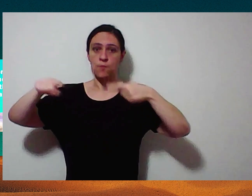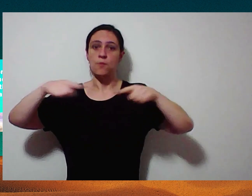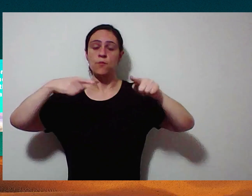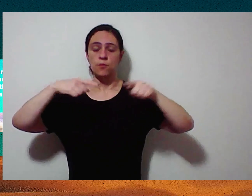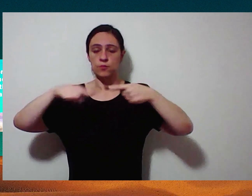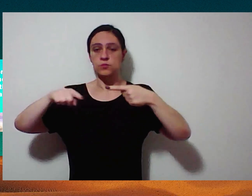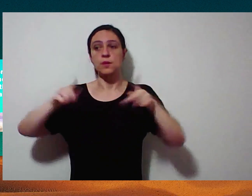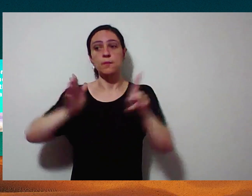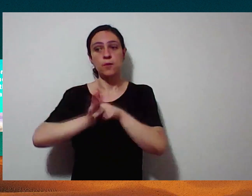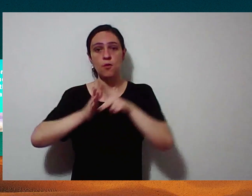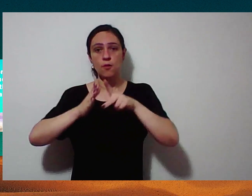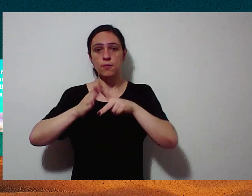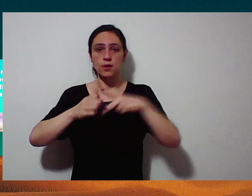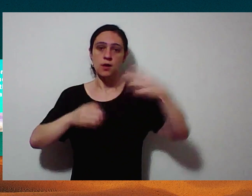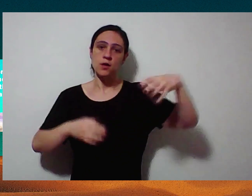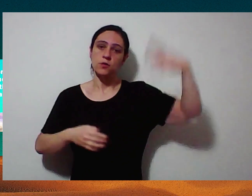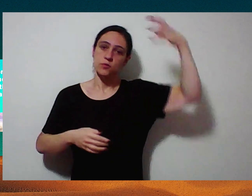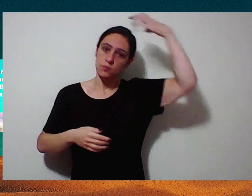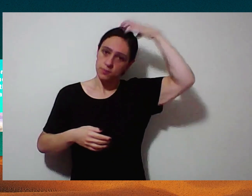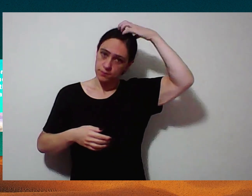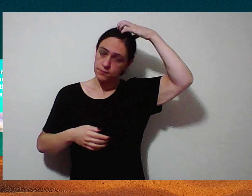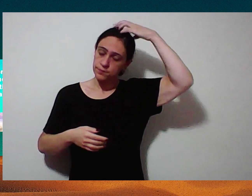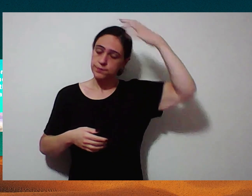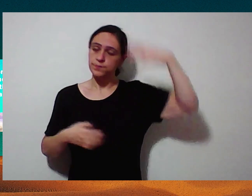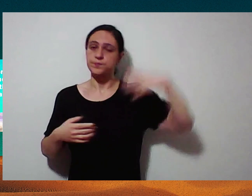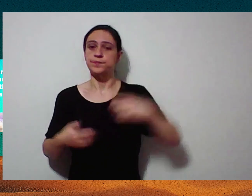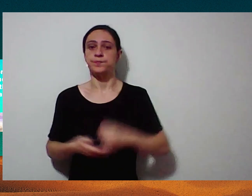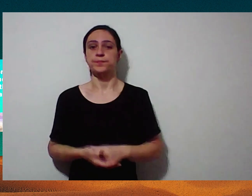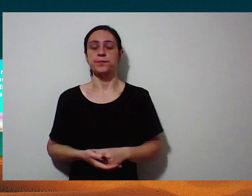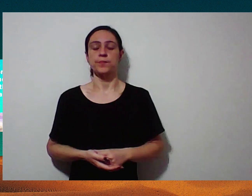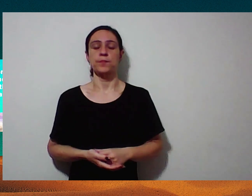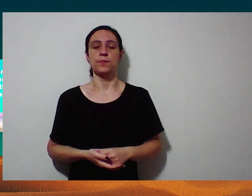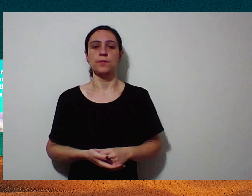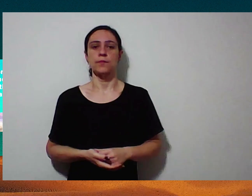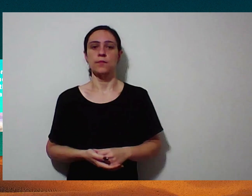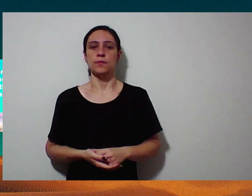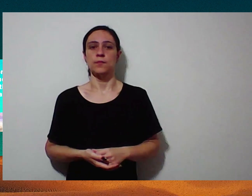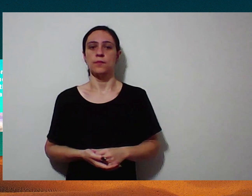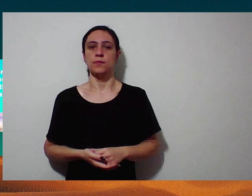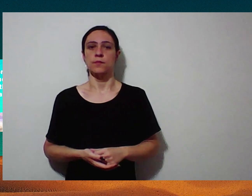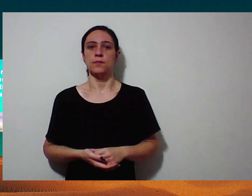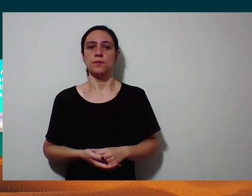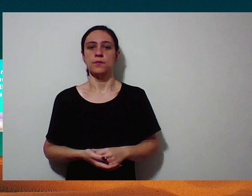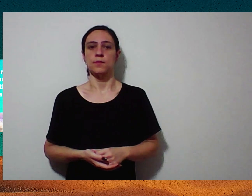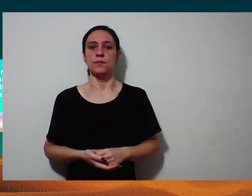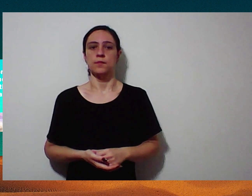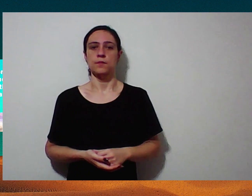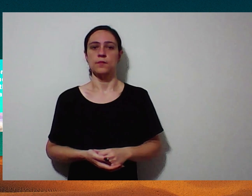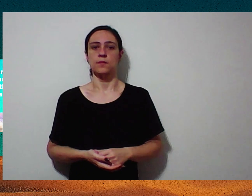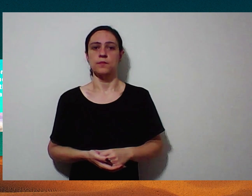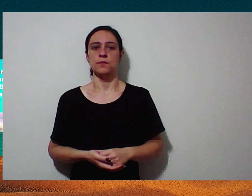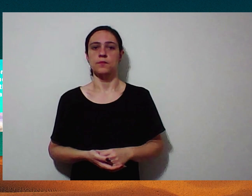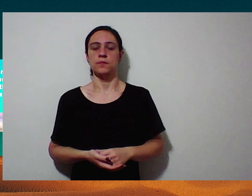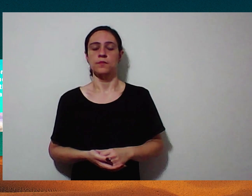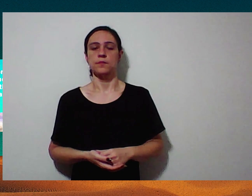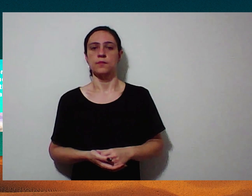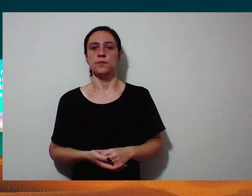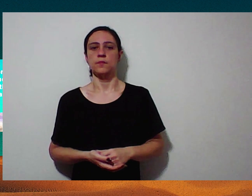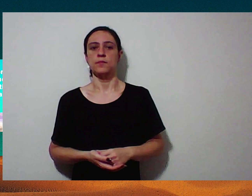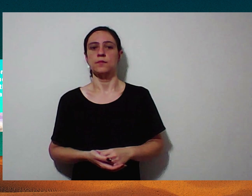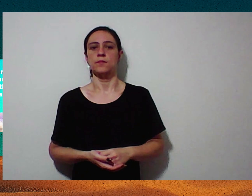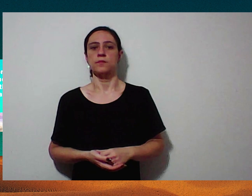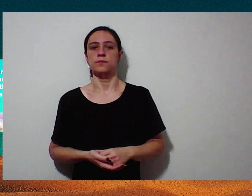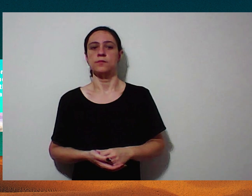the ornaments in the Portuguese version, they are the musical instruments dedicated to the princes. No dia em que